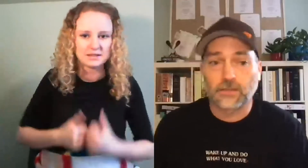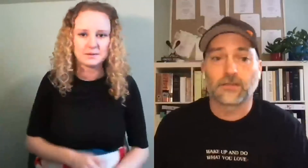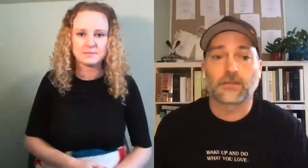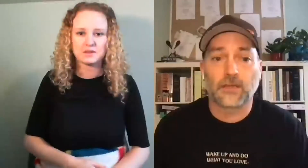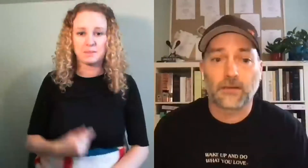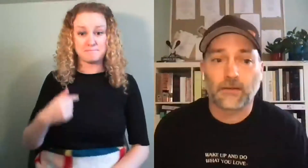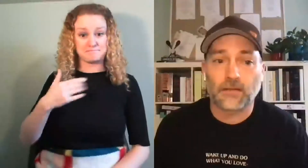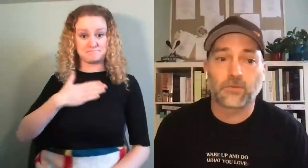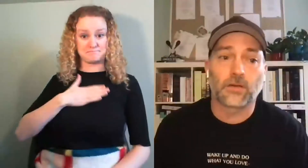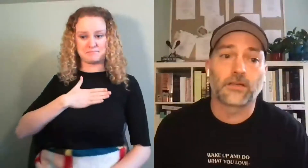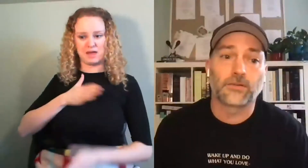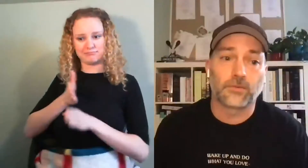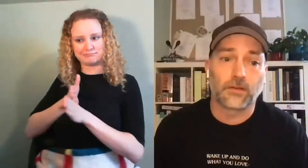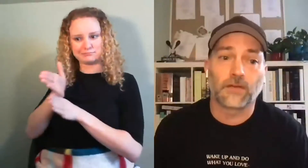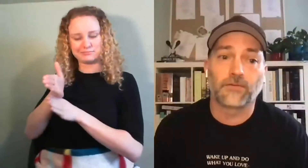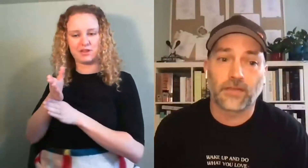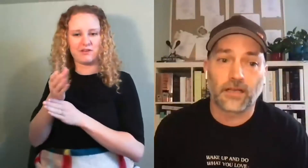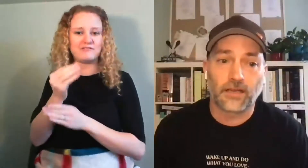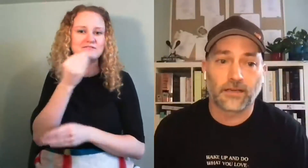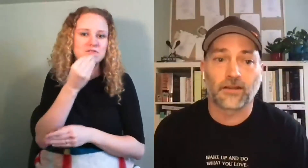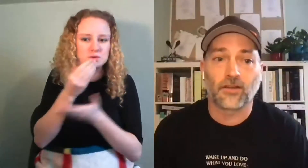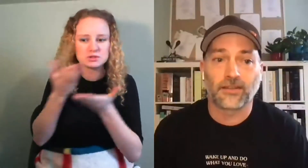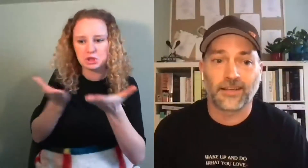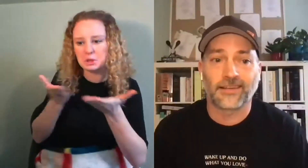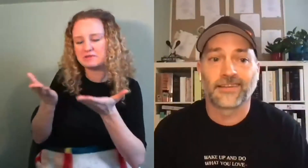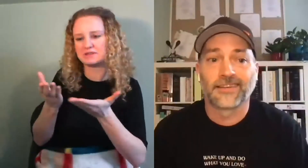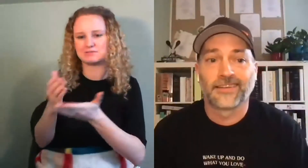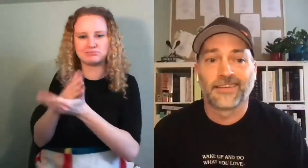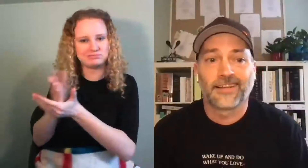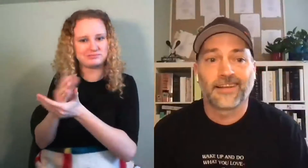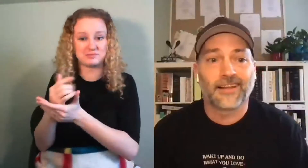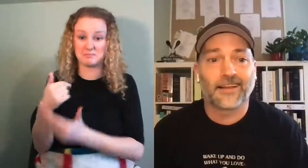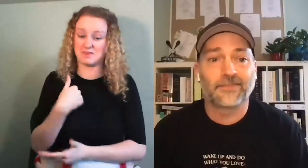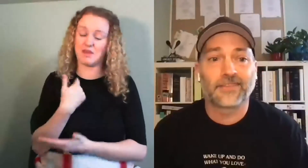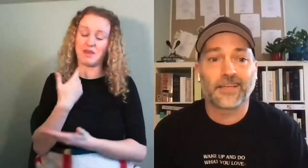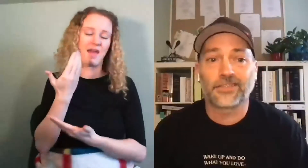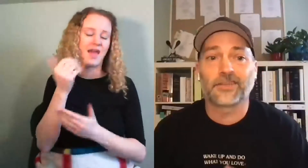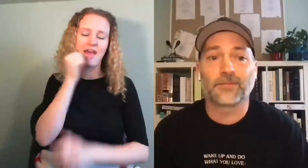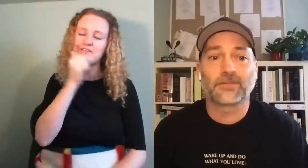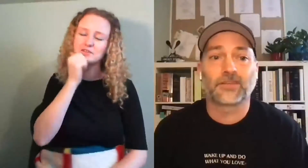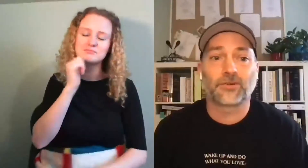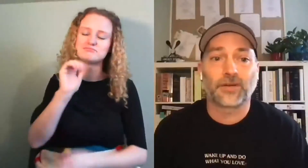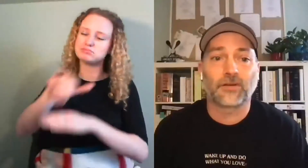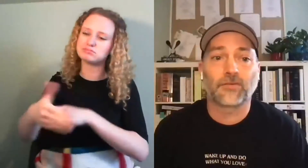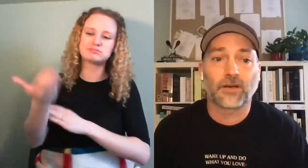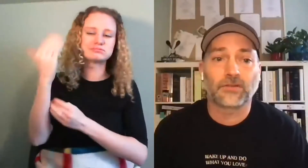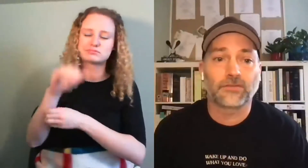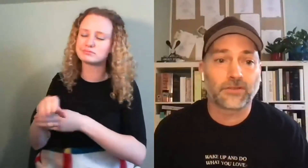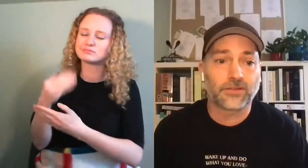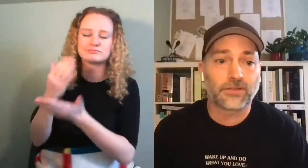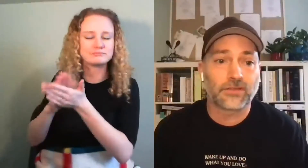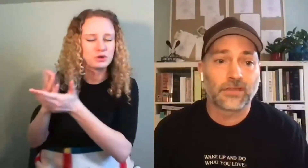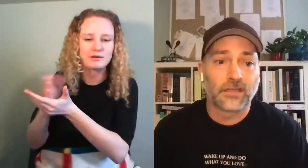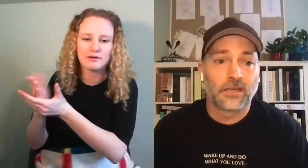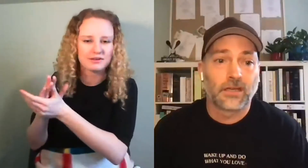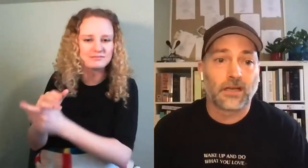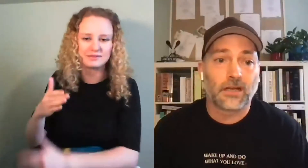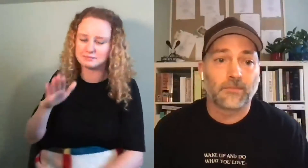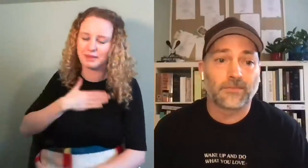service, because that's what I do every day, all day. I've intentionally built a career around